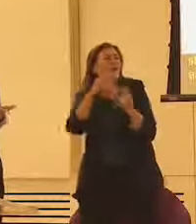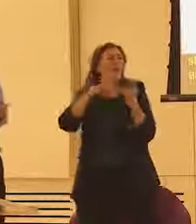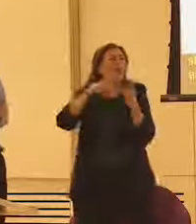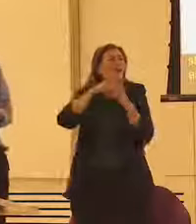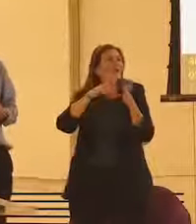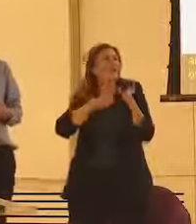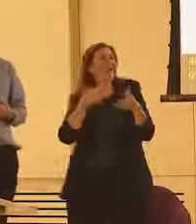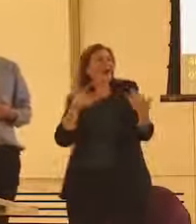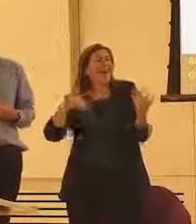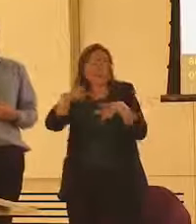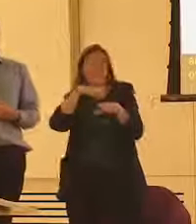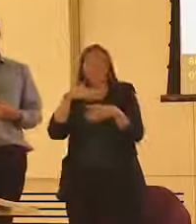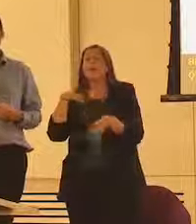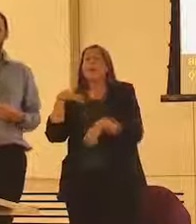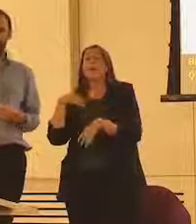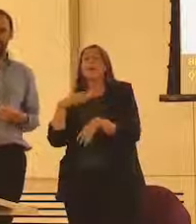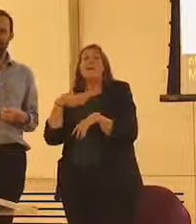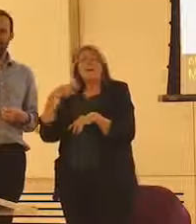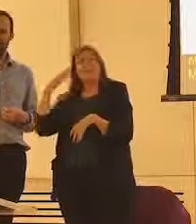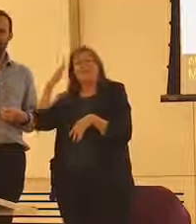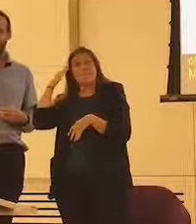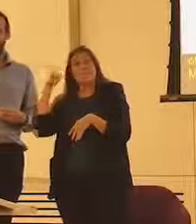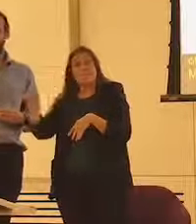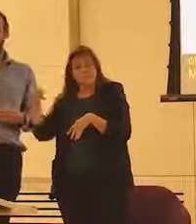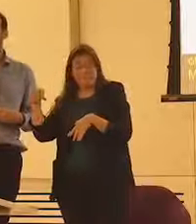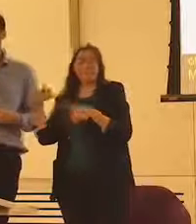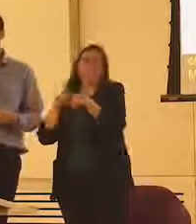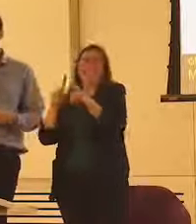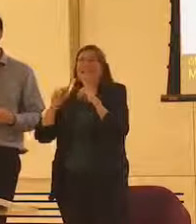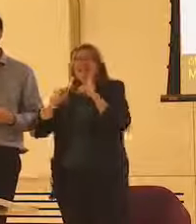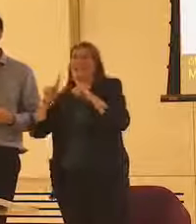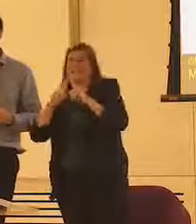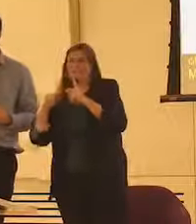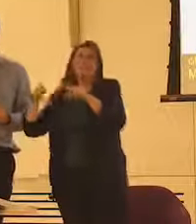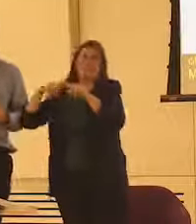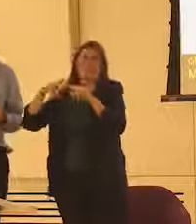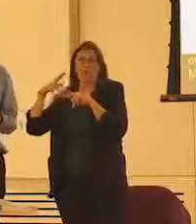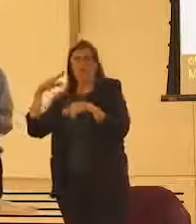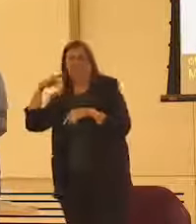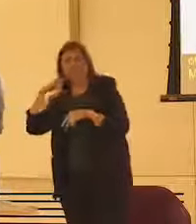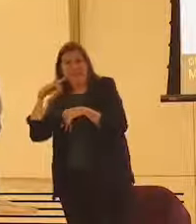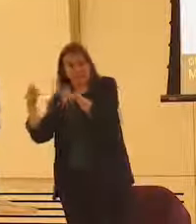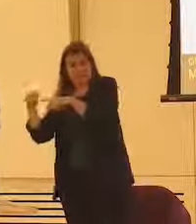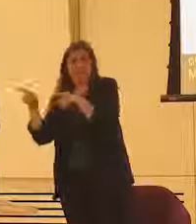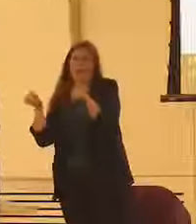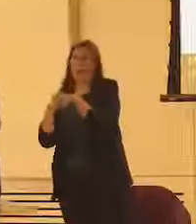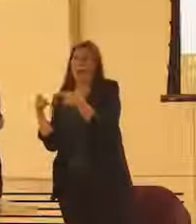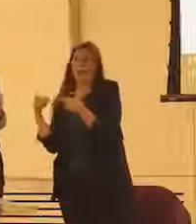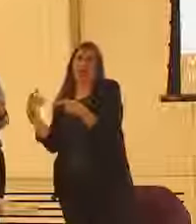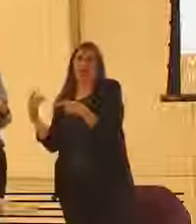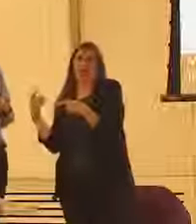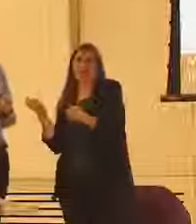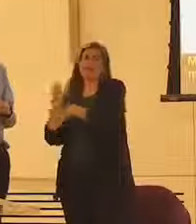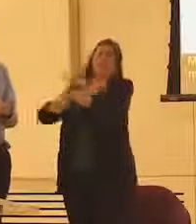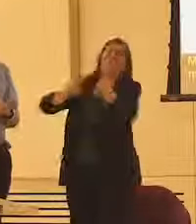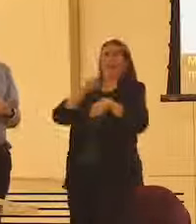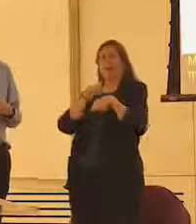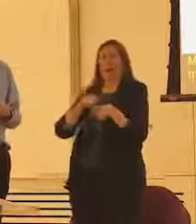mum was a teacher of the deaf who went native and married a deaf person. So I grew up surrounded by deaf